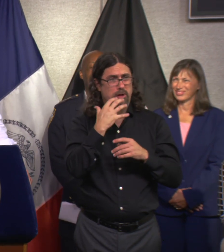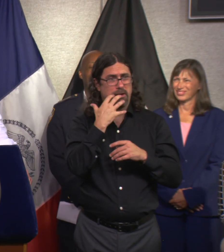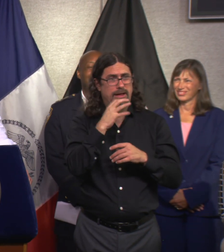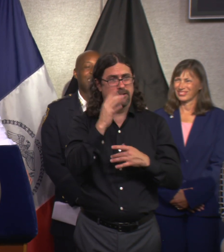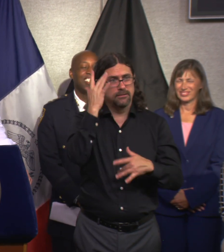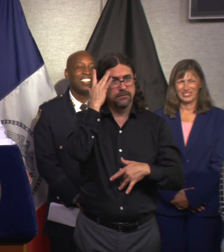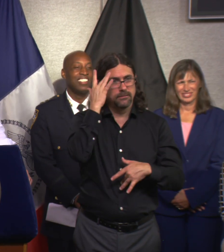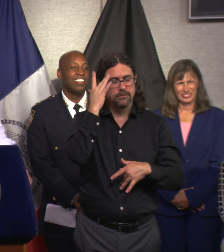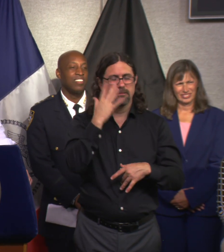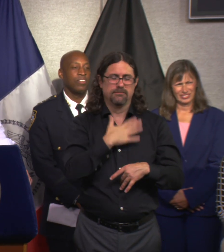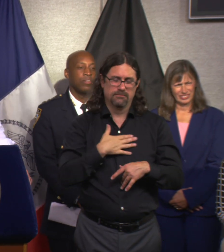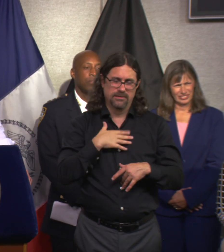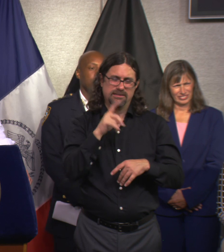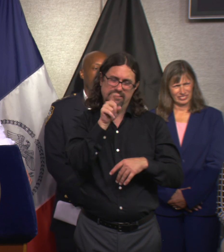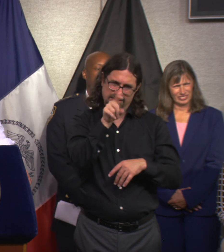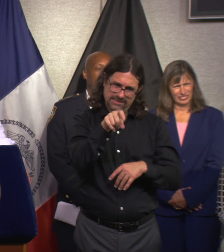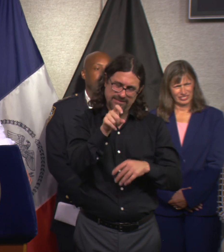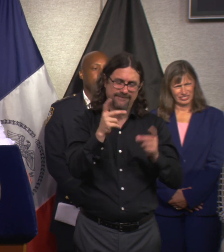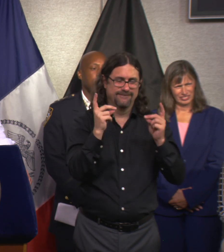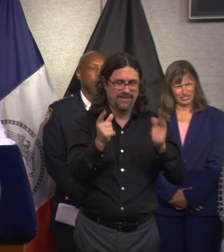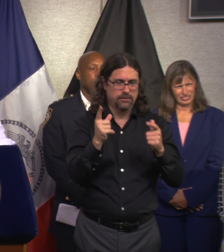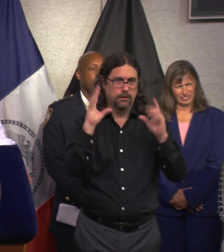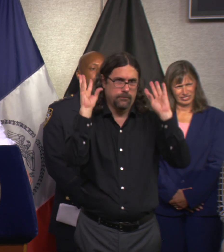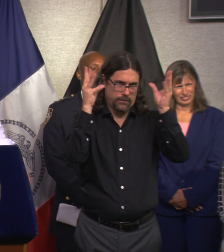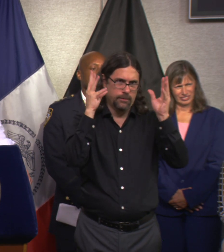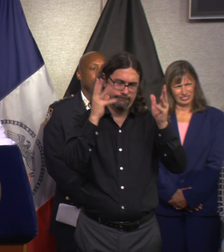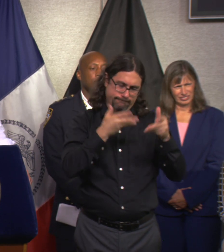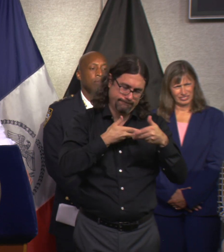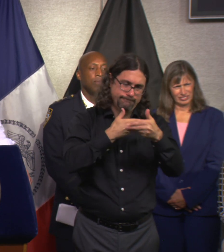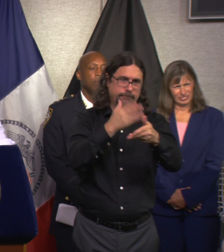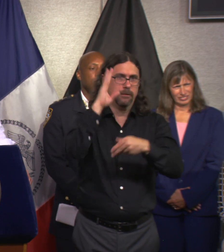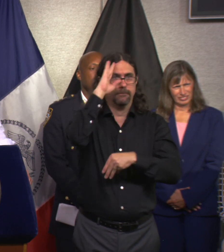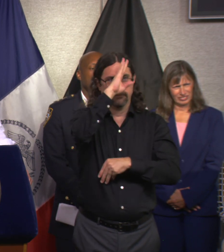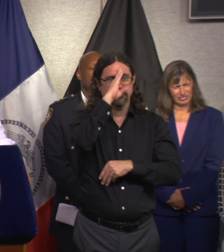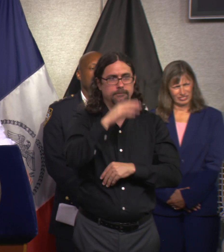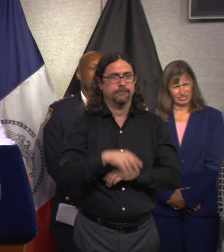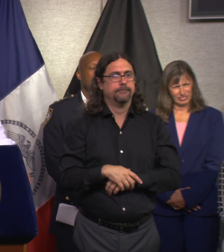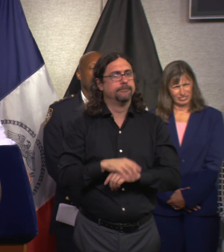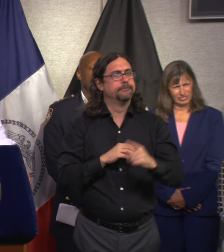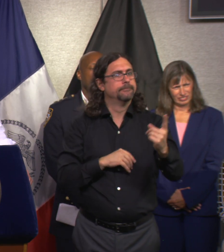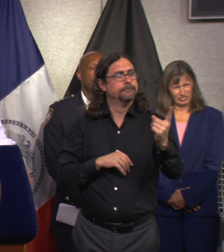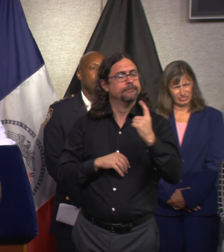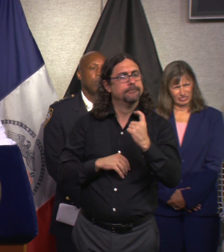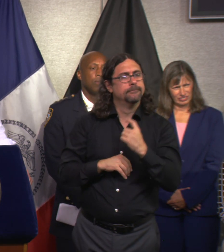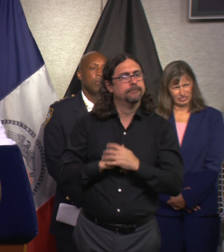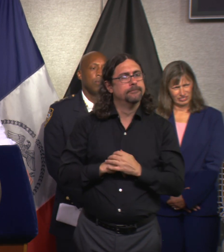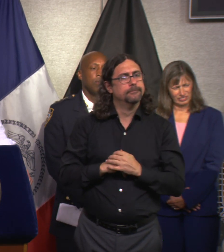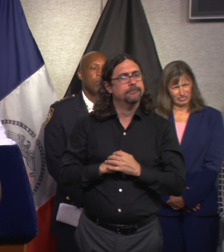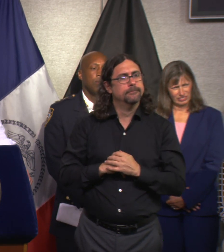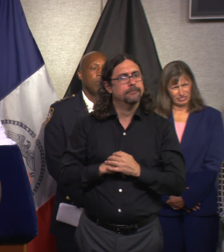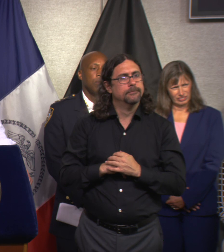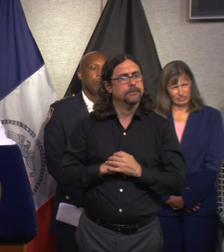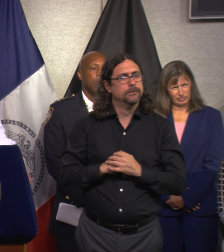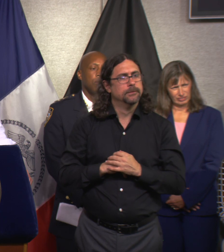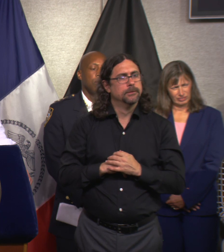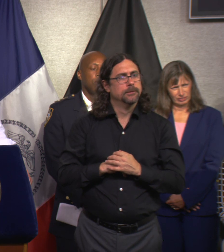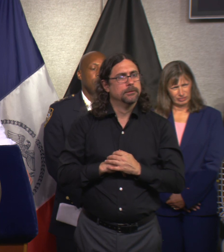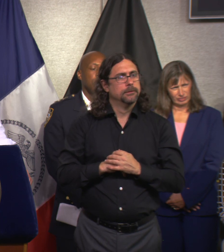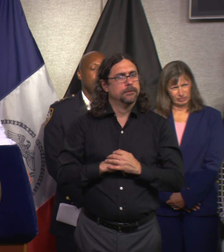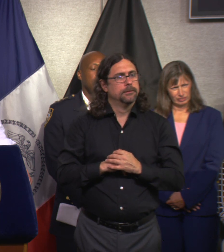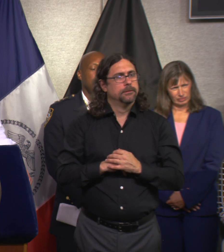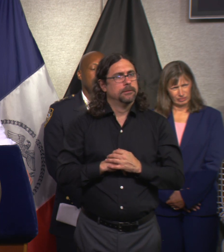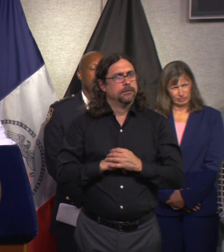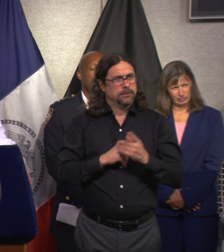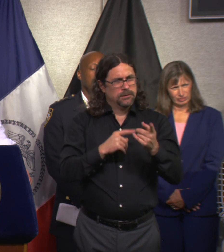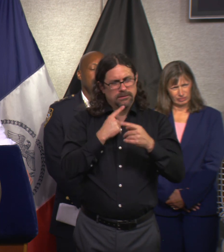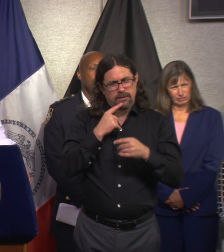You said that city buildings would have their thermostats cranked up to 78 degrees as a way to try to cut down on power usage through the heat wave. Does the city have the authority